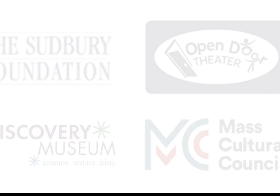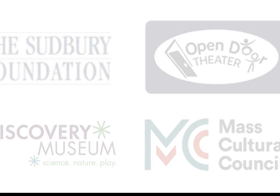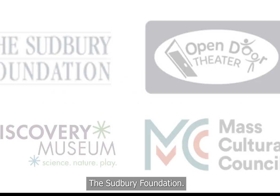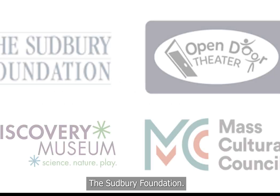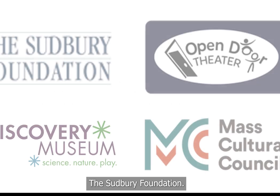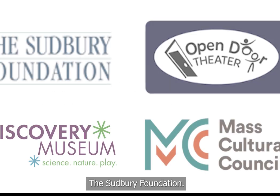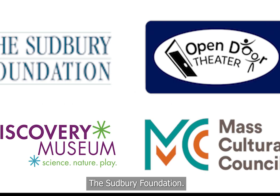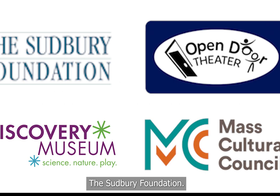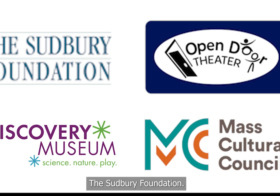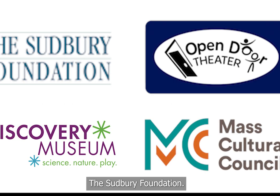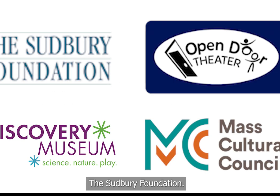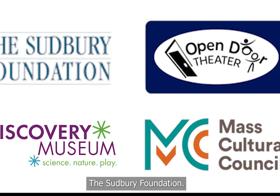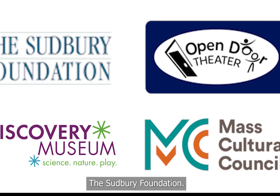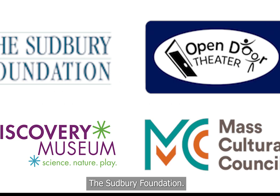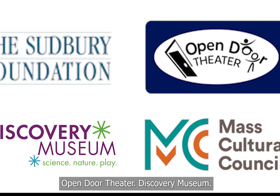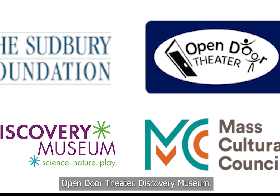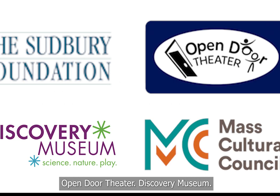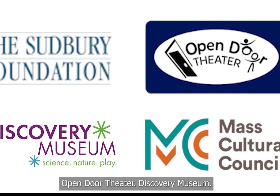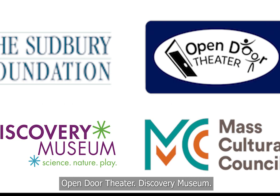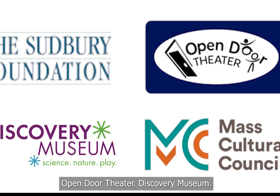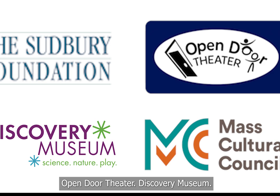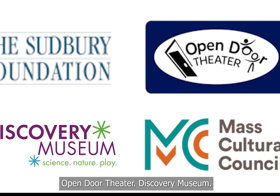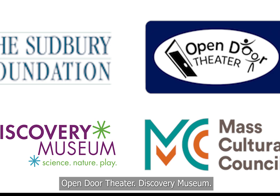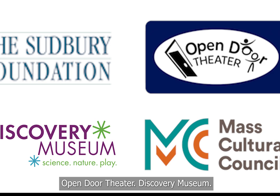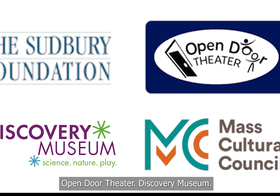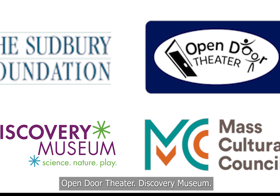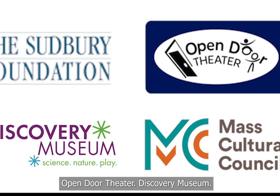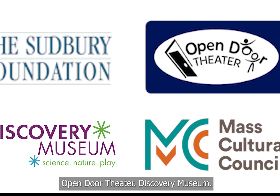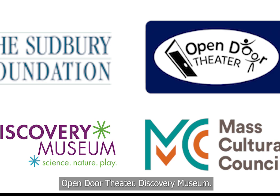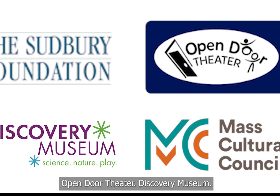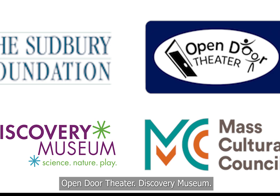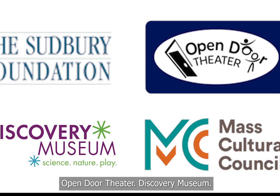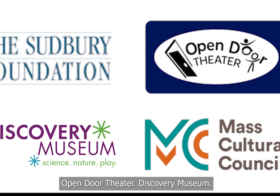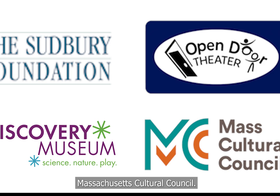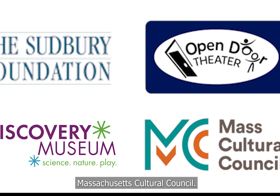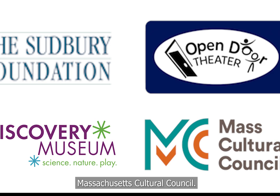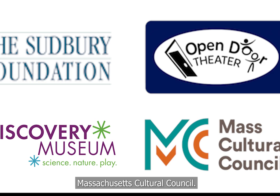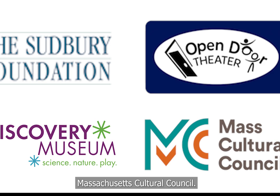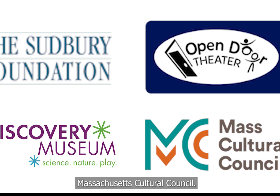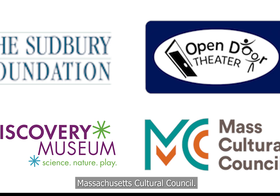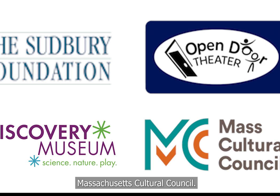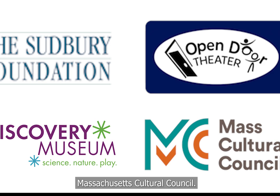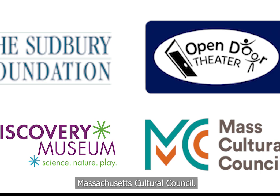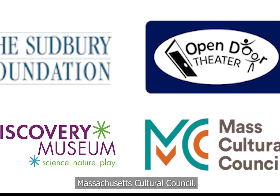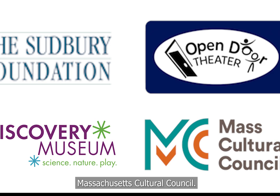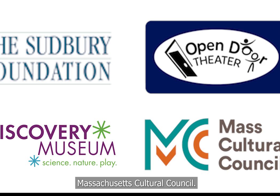the Sudbury Foundation, Open Door Theater, Discovery Museum, Massachusetts Cultural Council.